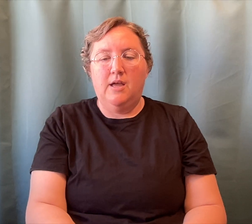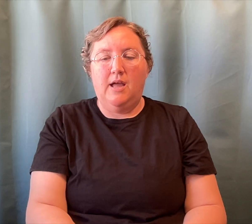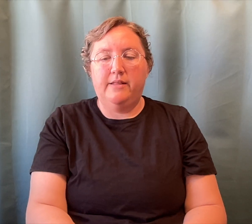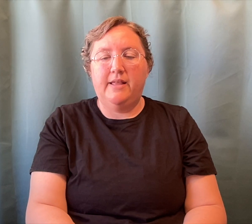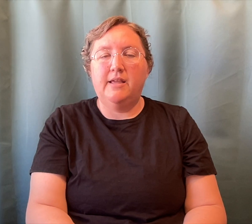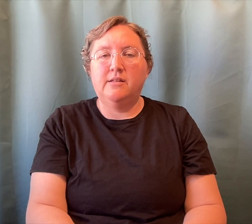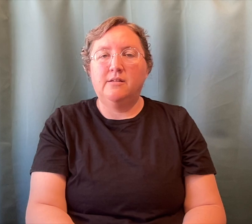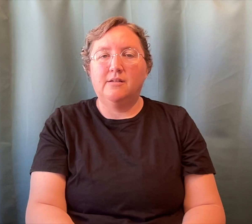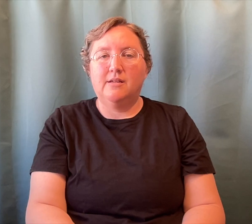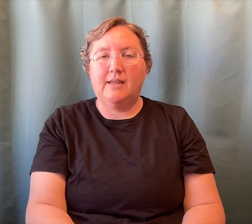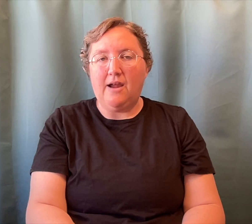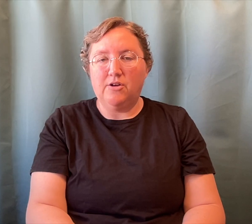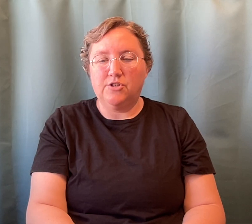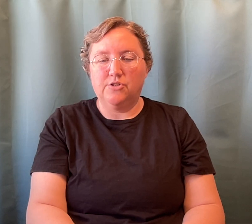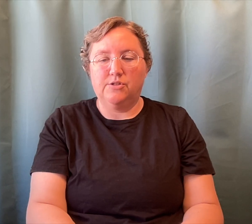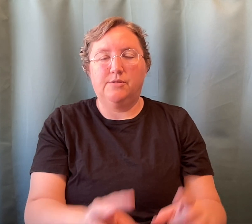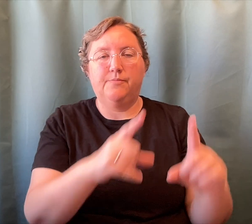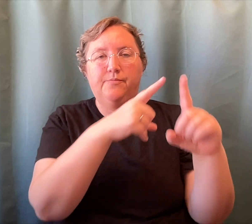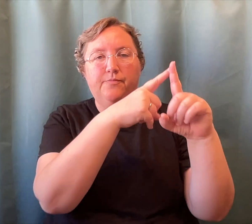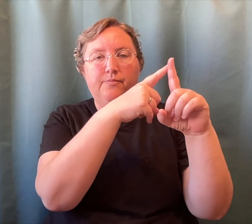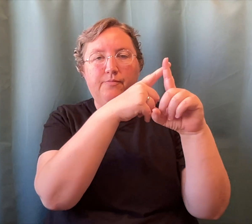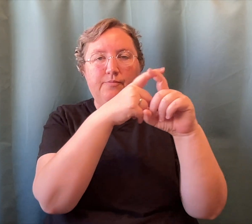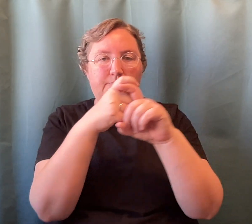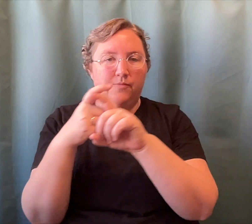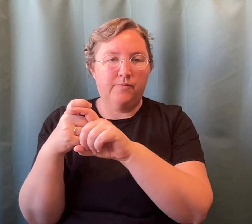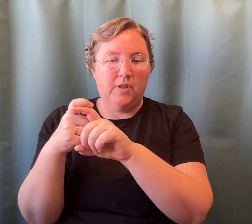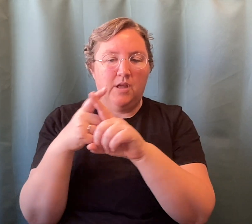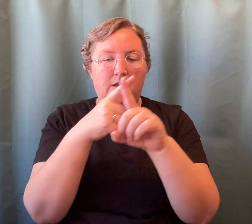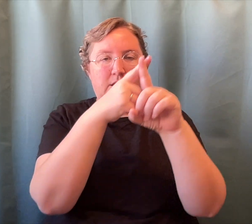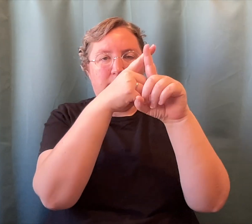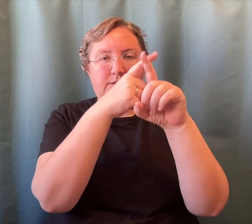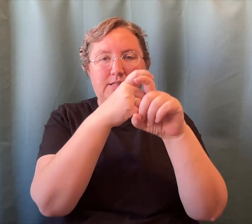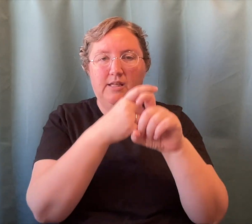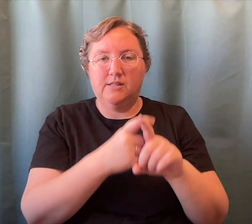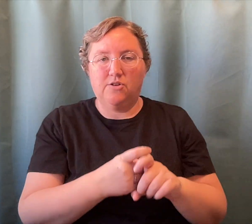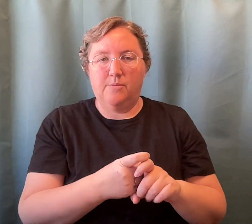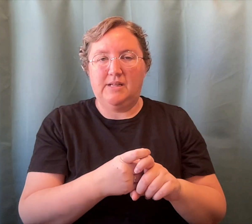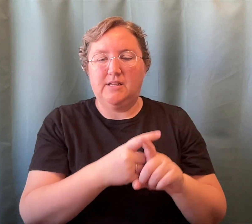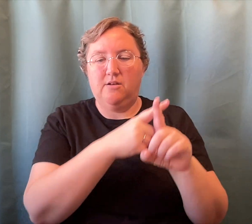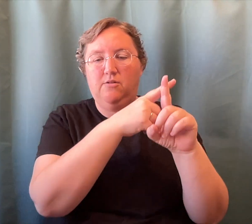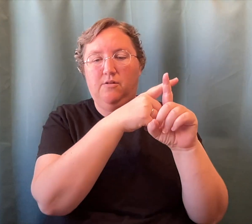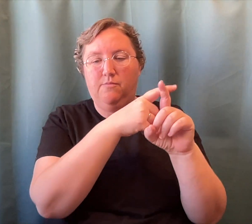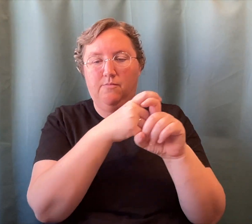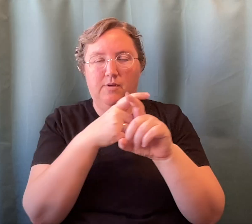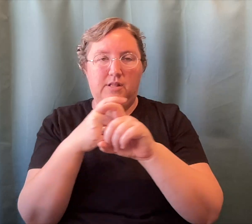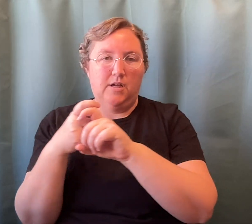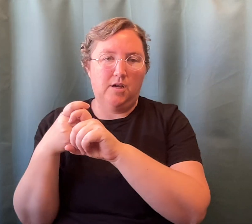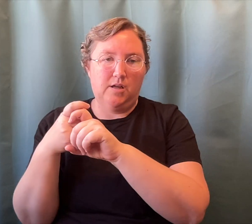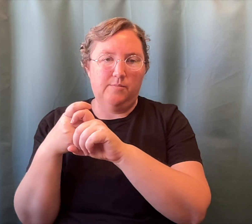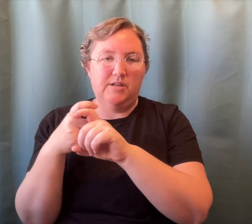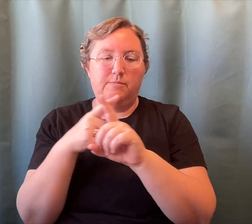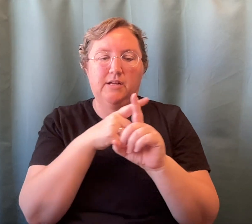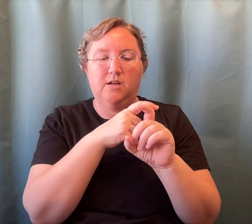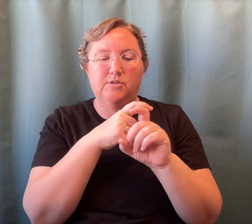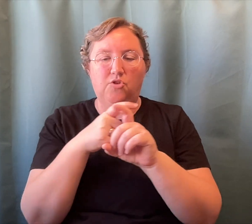And then characters. You can see his are coming down in the image, mine comes